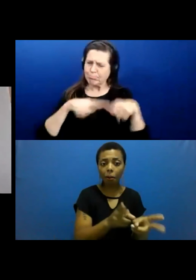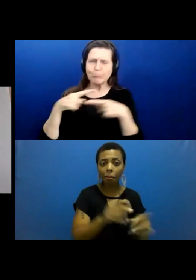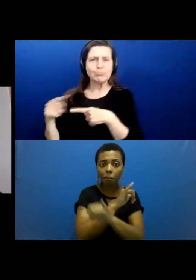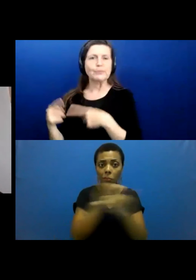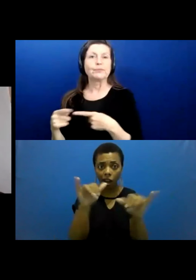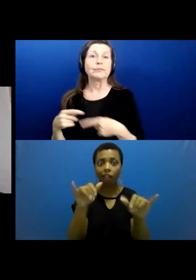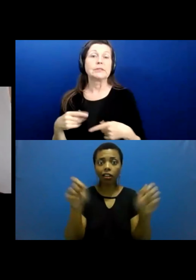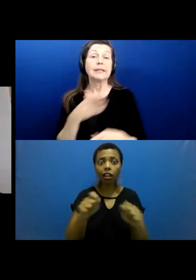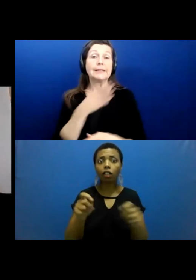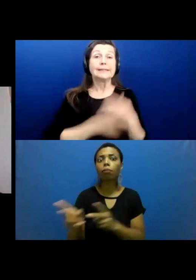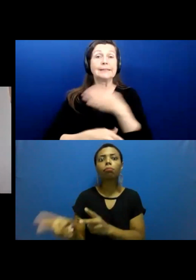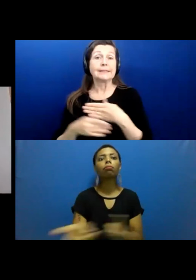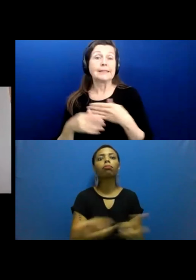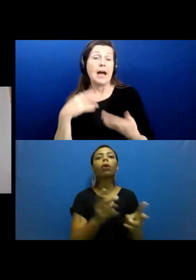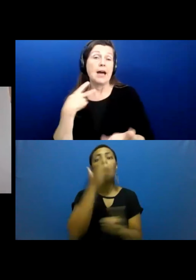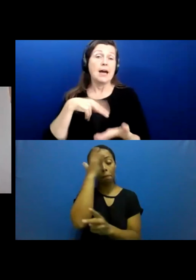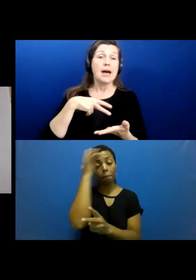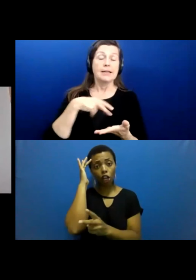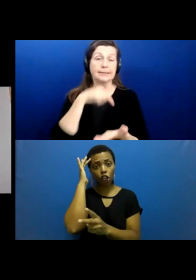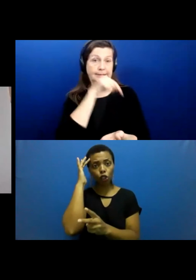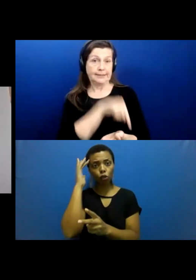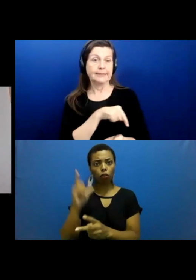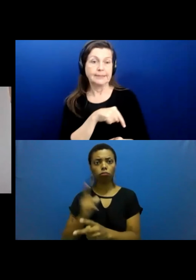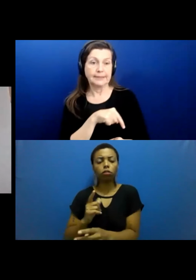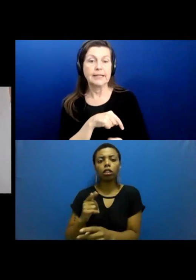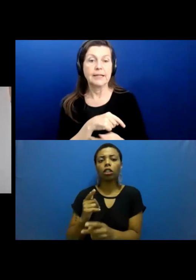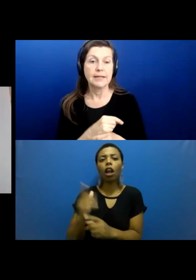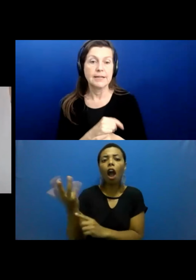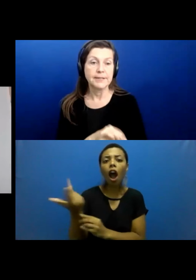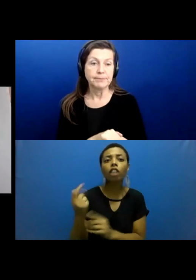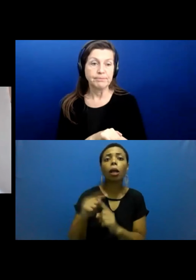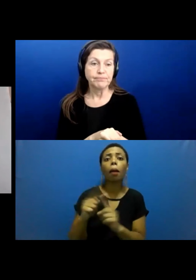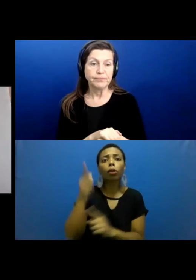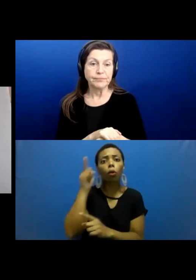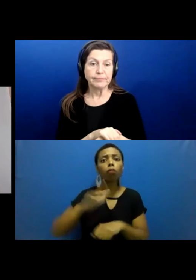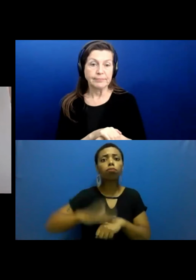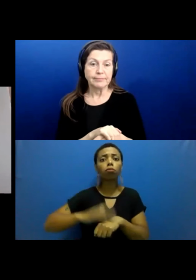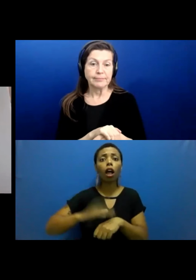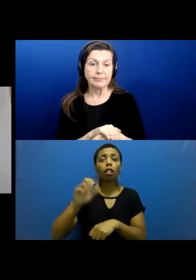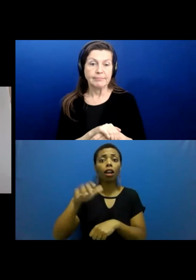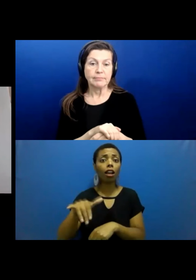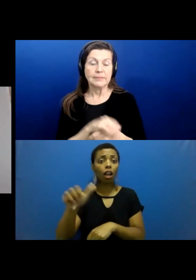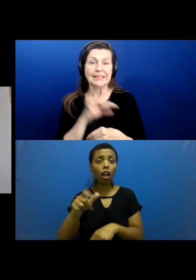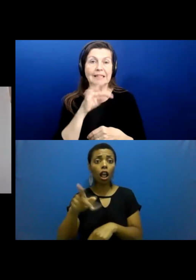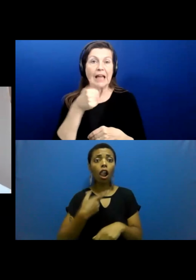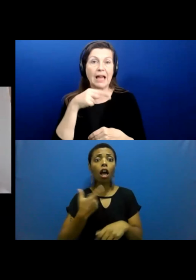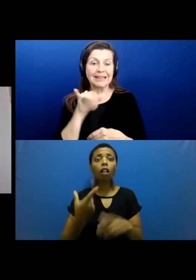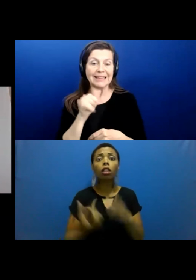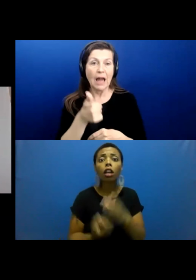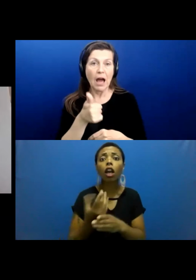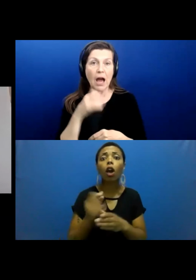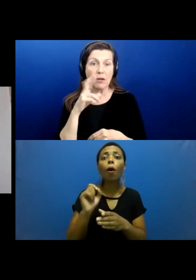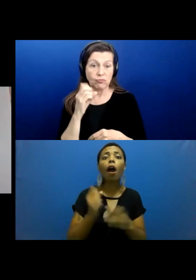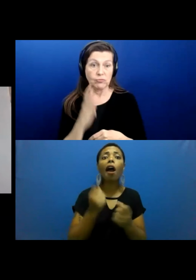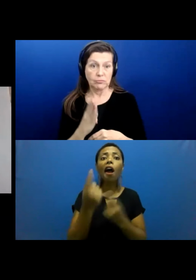disabled artist Tanya Raab Weber. And this is a broad set of statements which try to tackle loneliness for people for